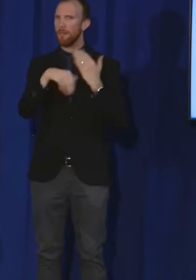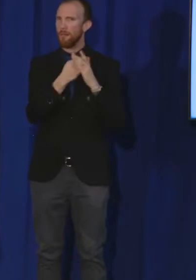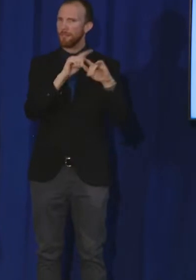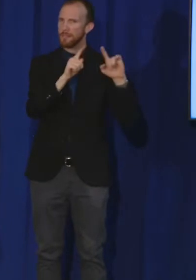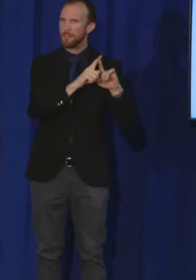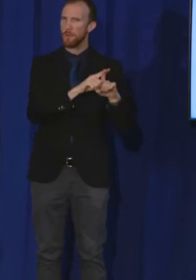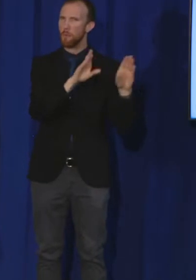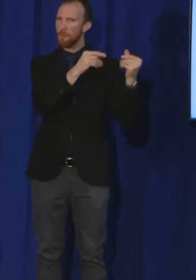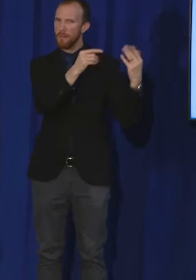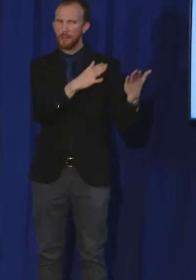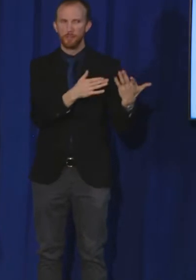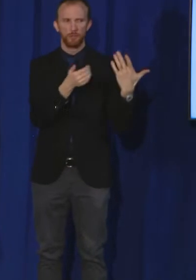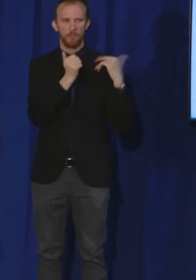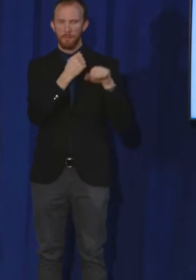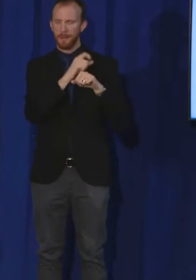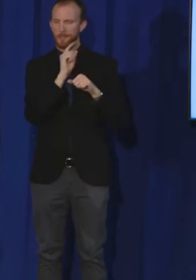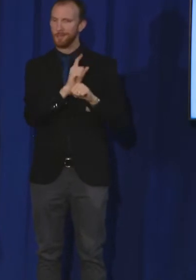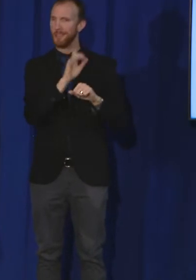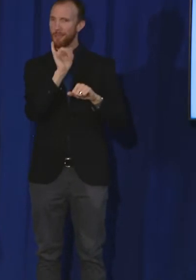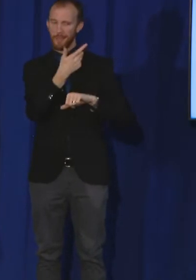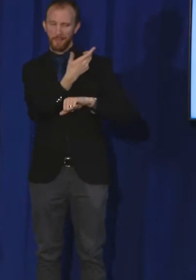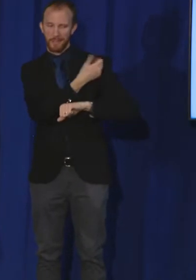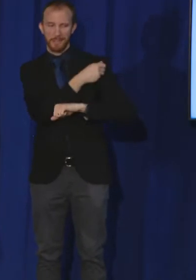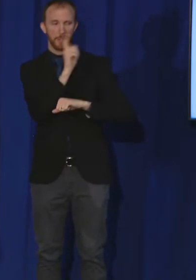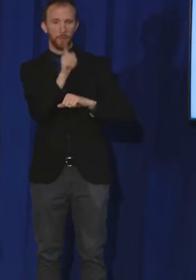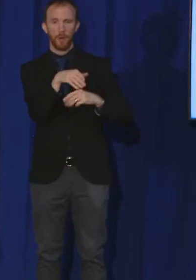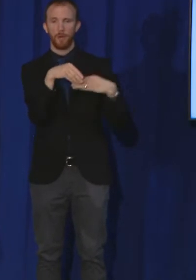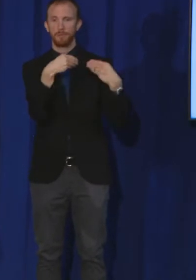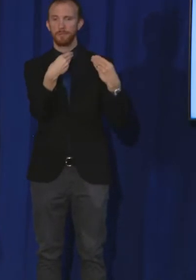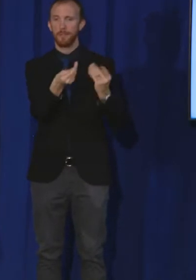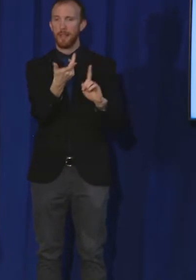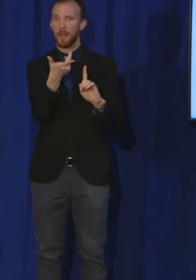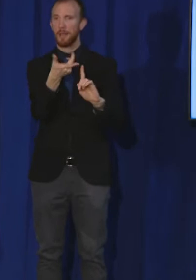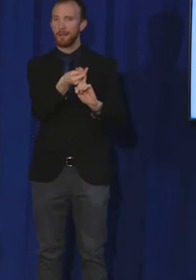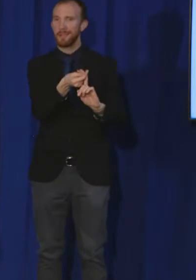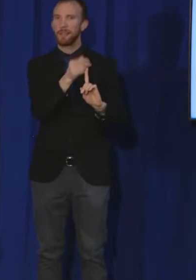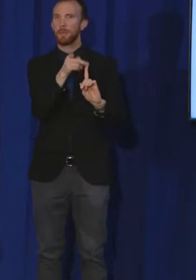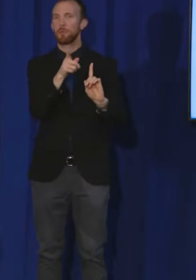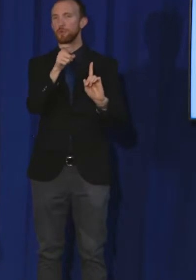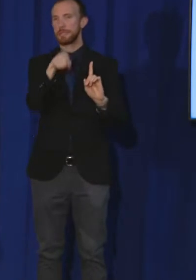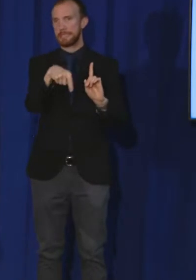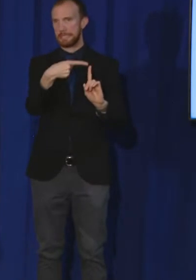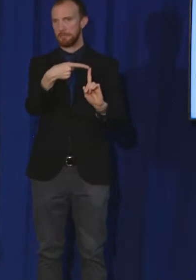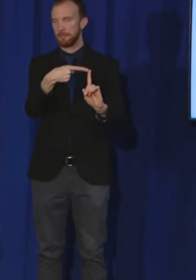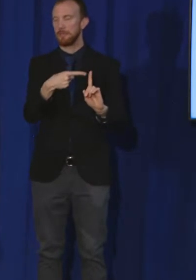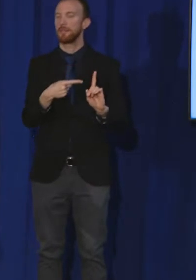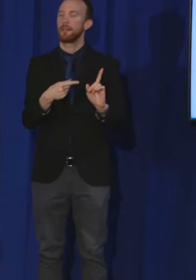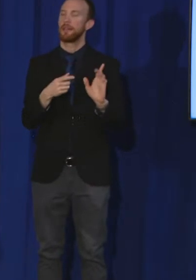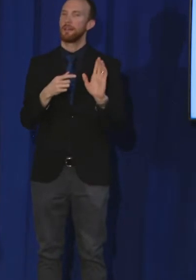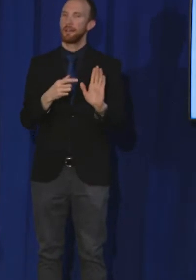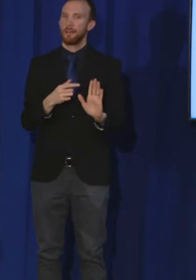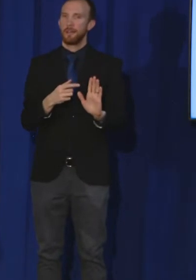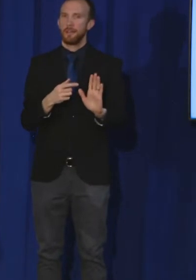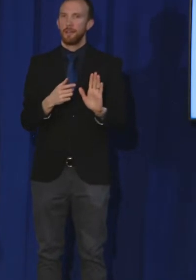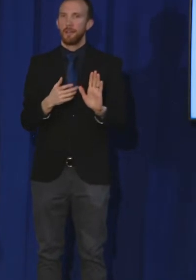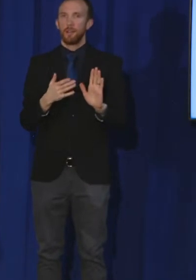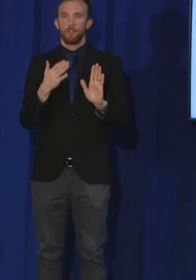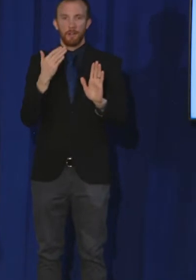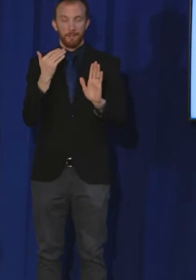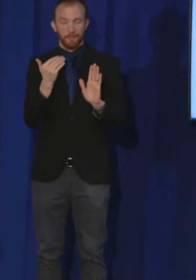with us in terms of getting that vaccine to the patients for whom it is most needed. This is going to remain, at this point,